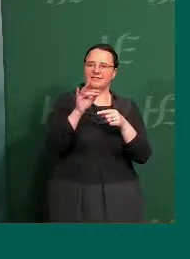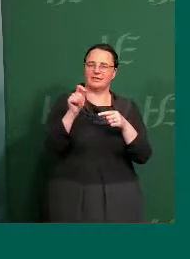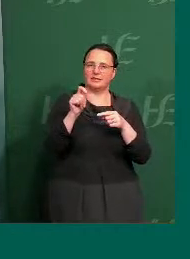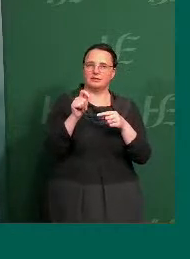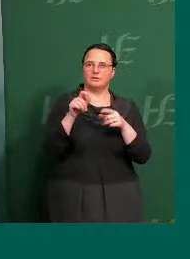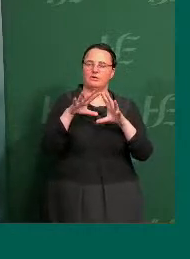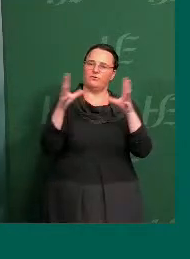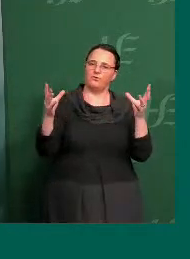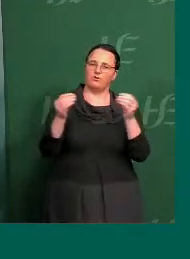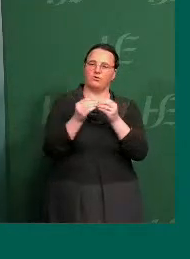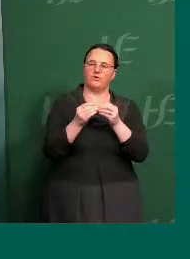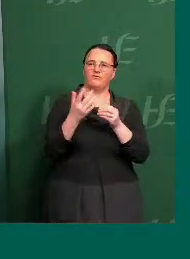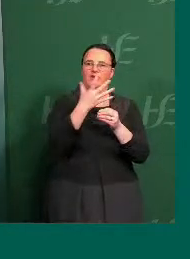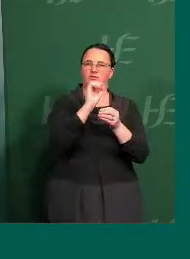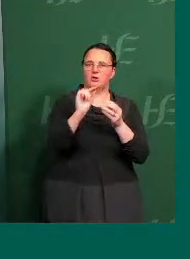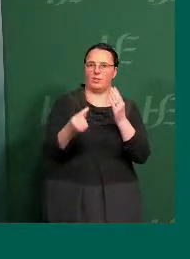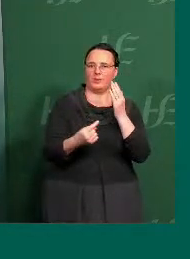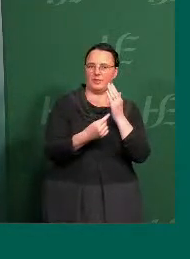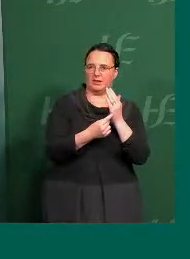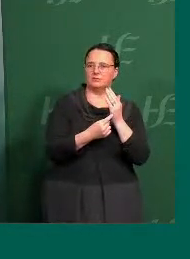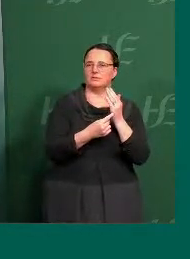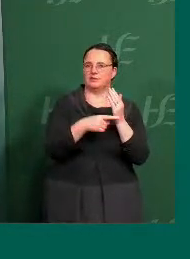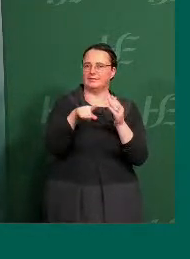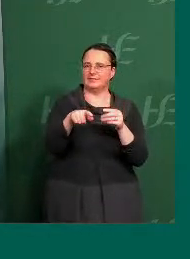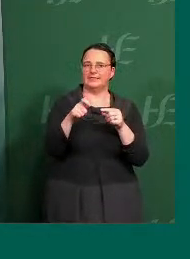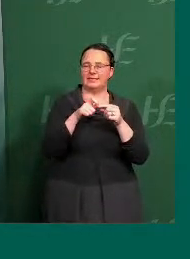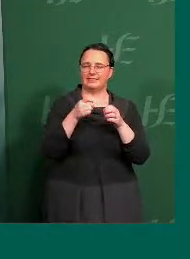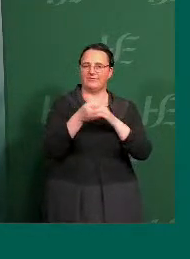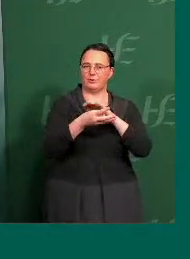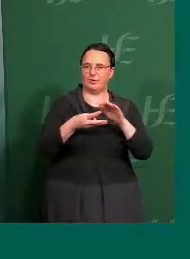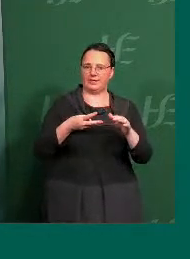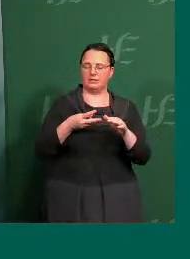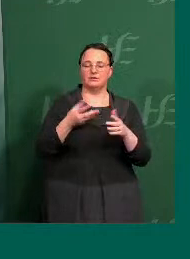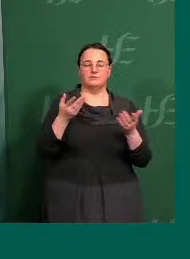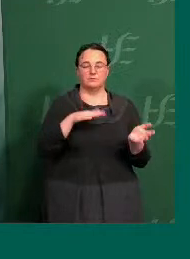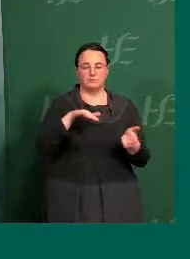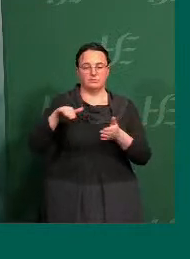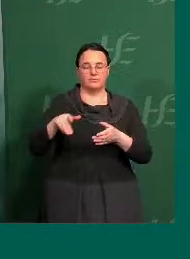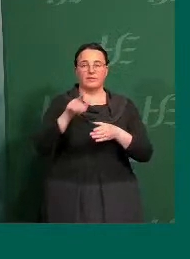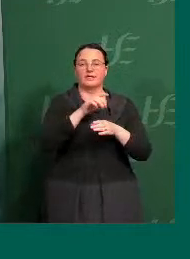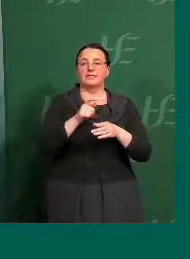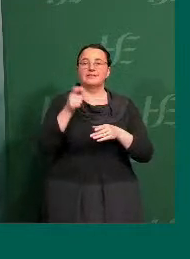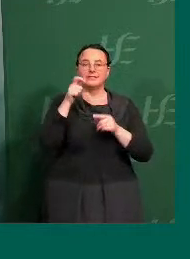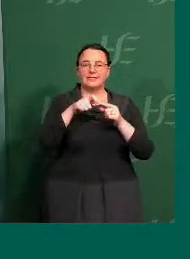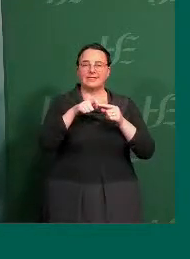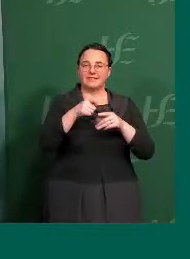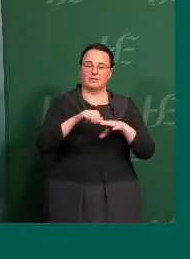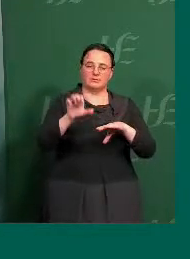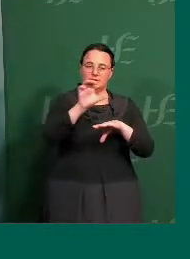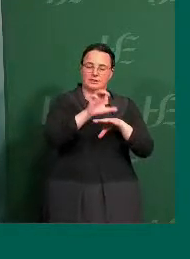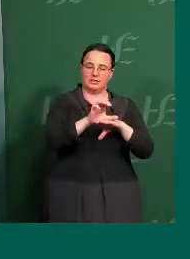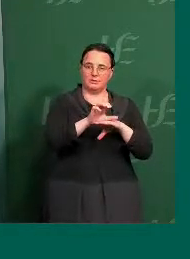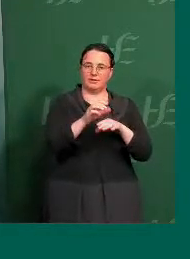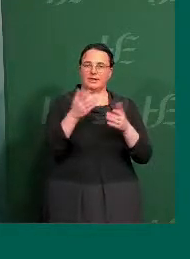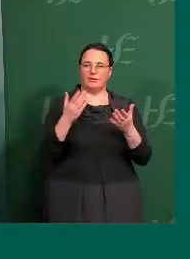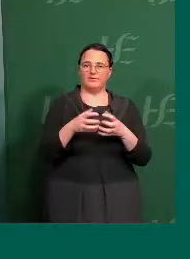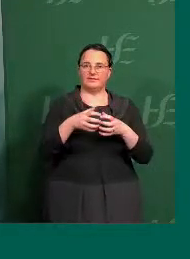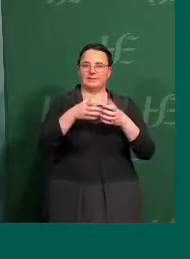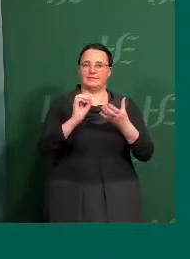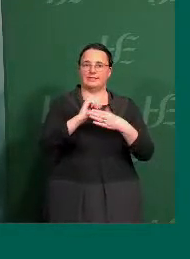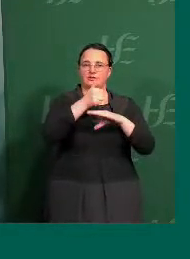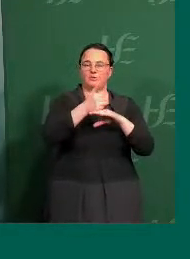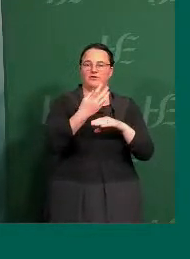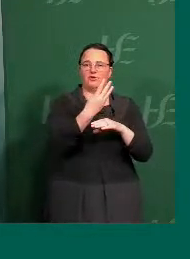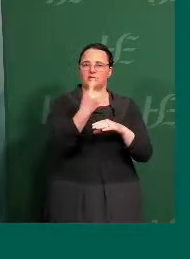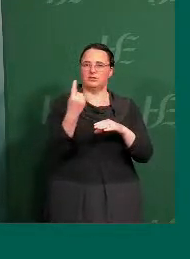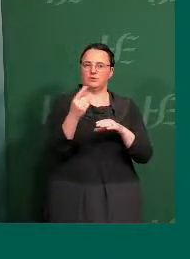500,000 actual antigen tests per week. In terms of our testing centres now, that network has been expanded to 41 centres. We've opened up a number